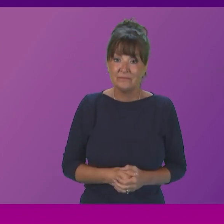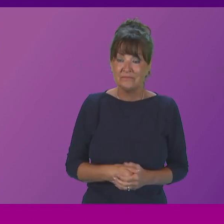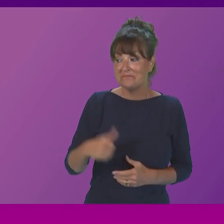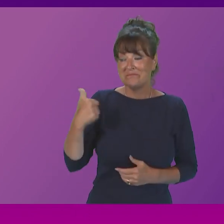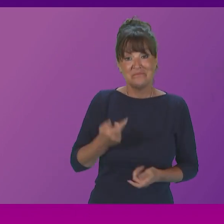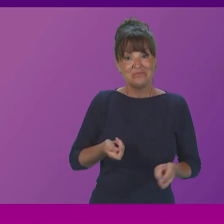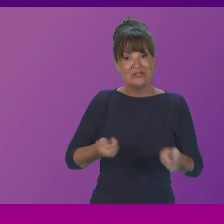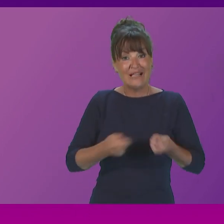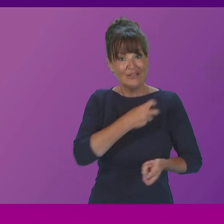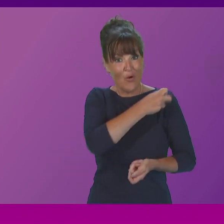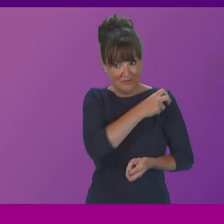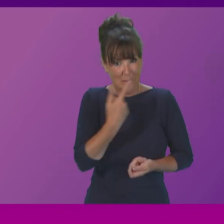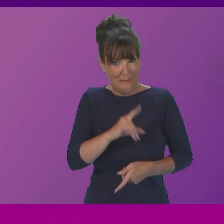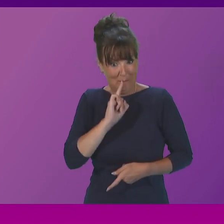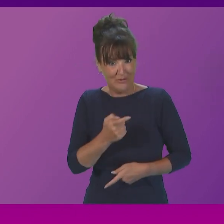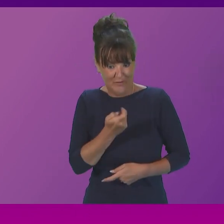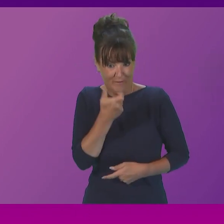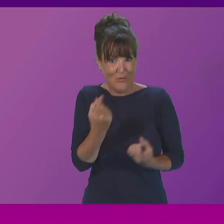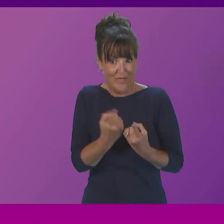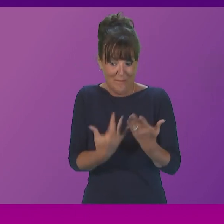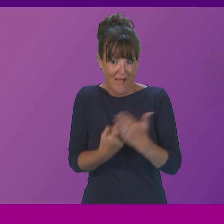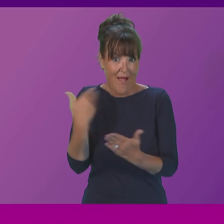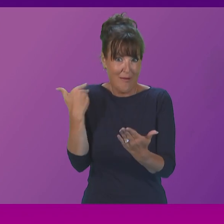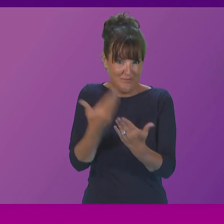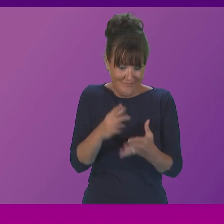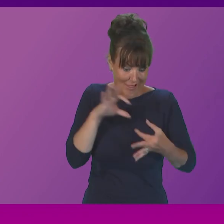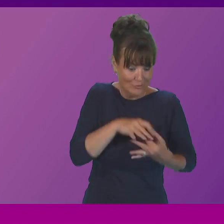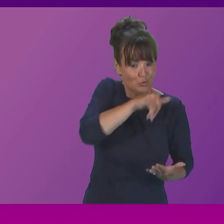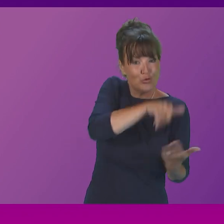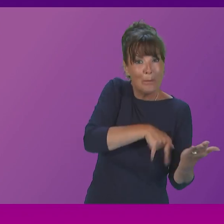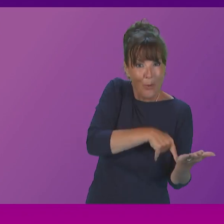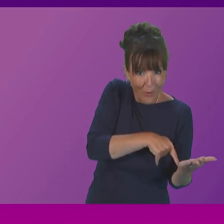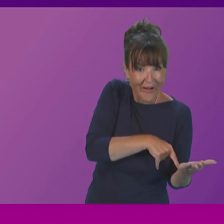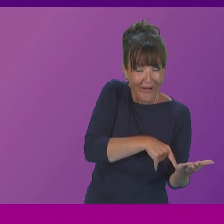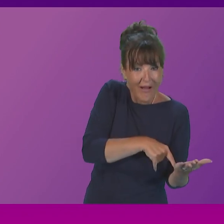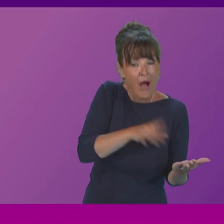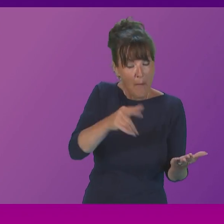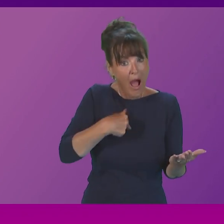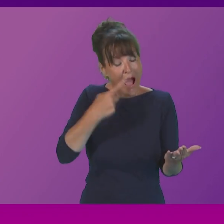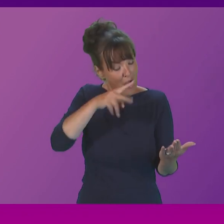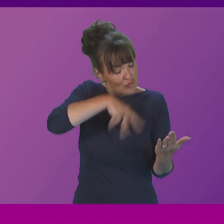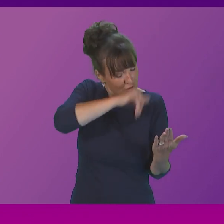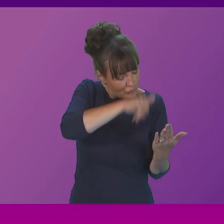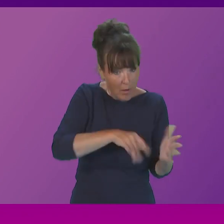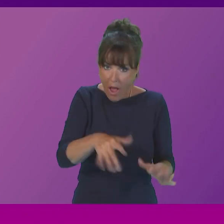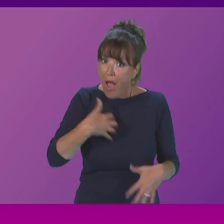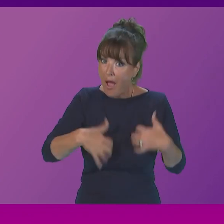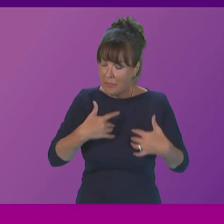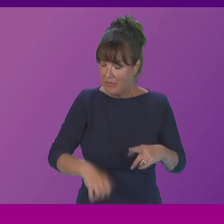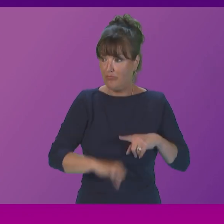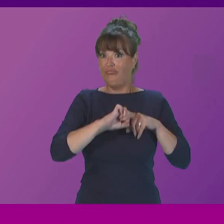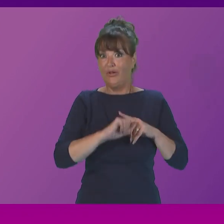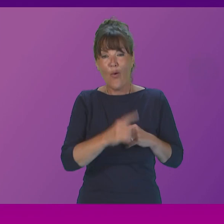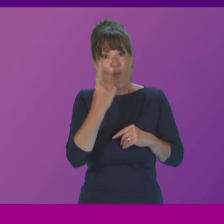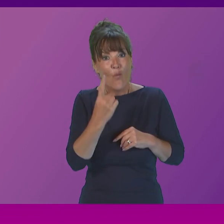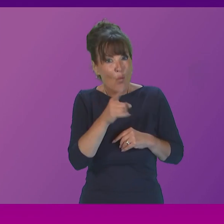way to count some of those women, but what struck me in that report the most was not just that when women are in this space,